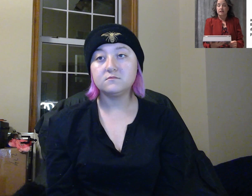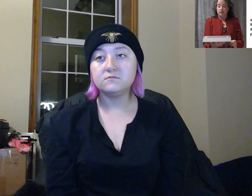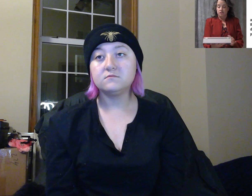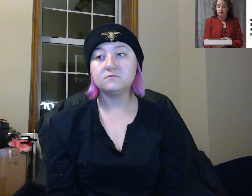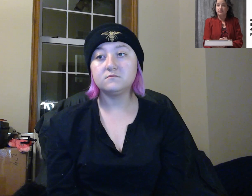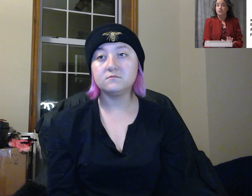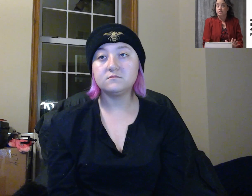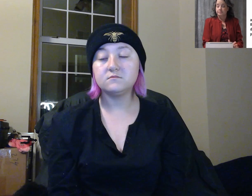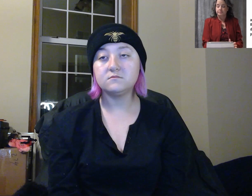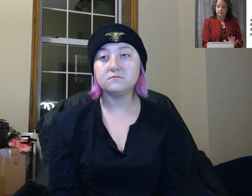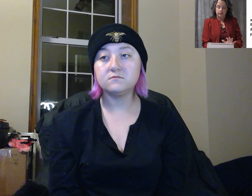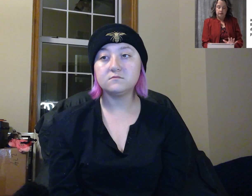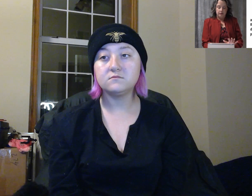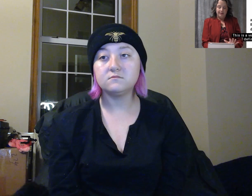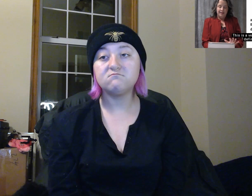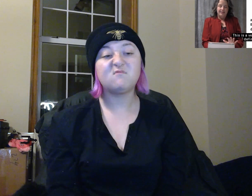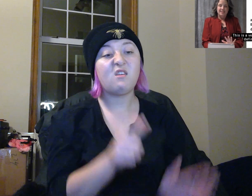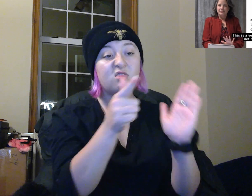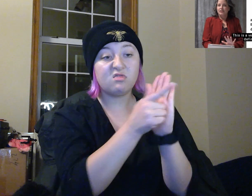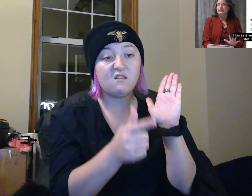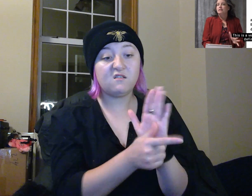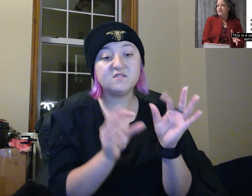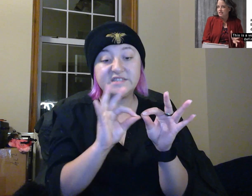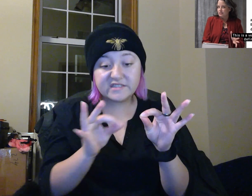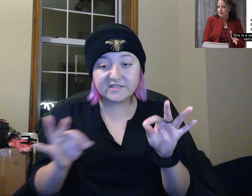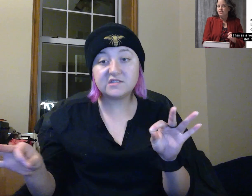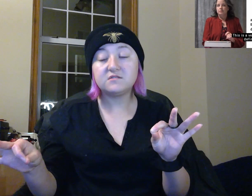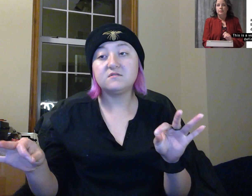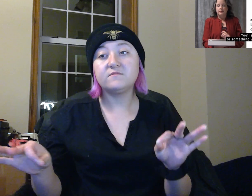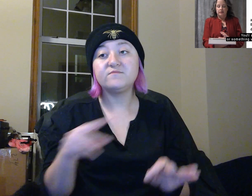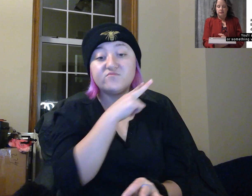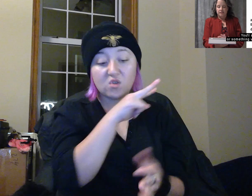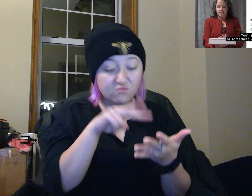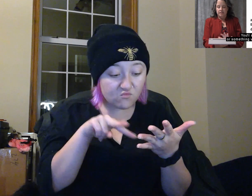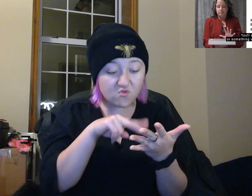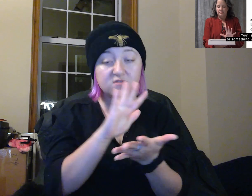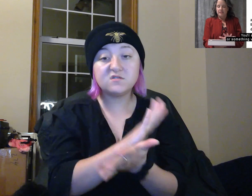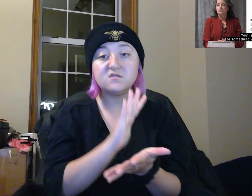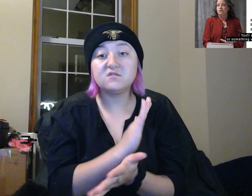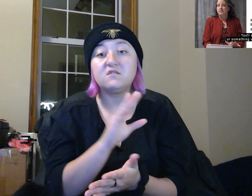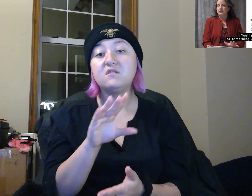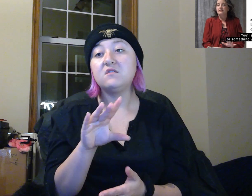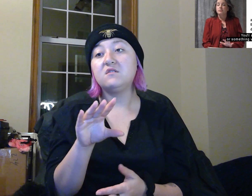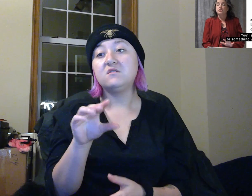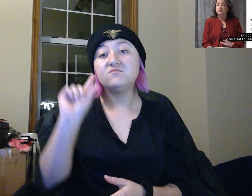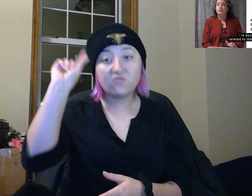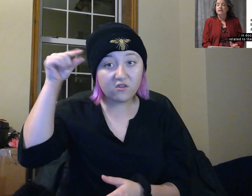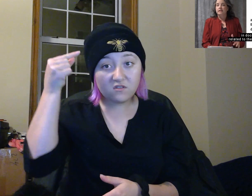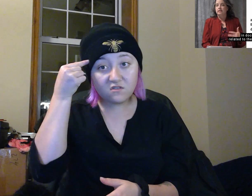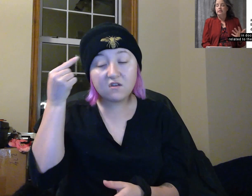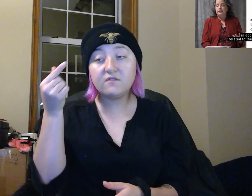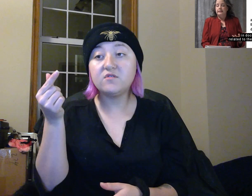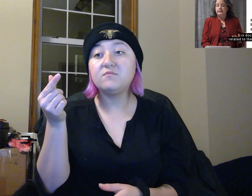or psychological function. This is a very legalistic definition. You'll see this or something very similar to